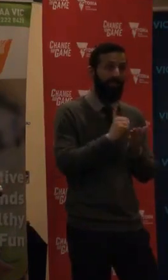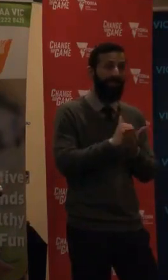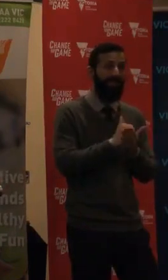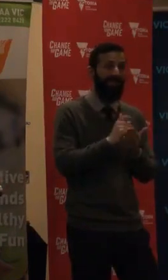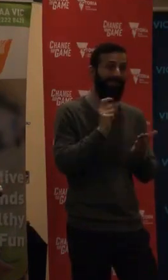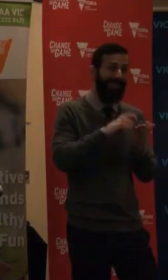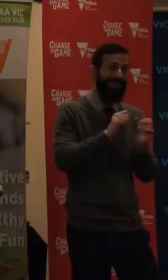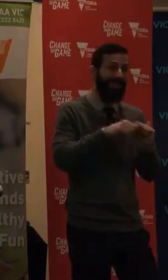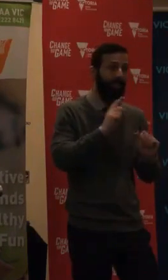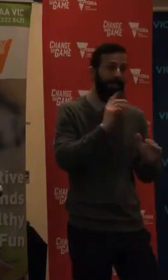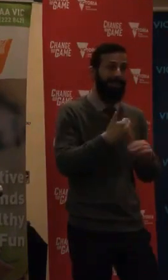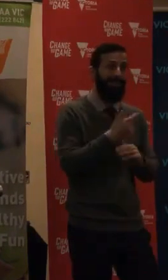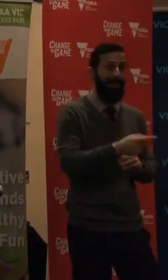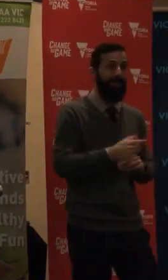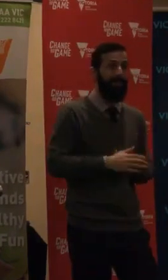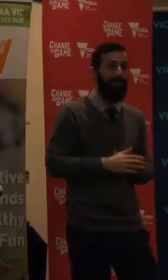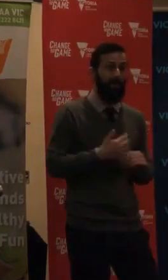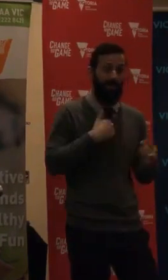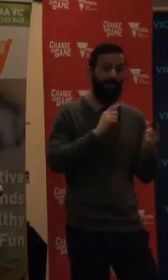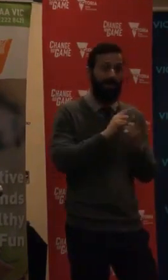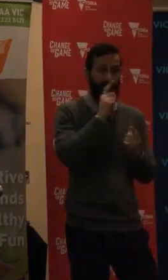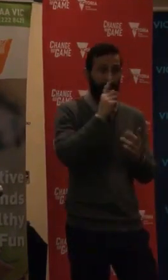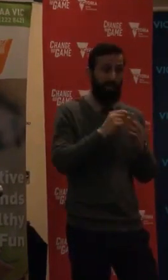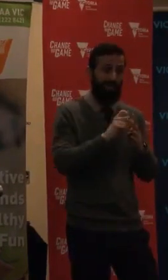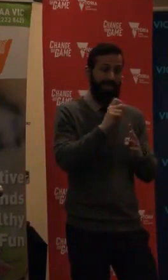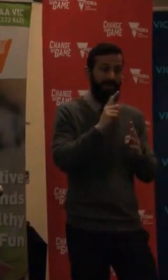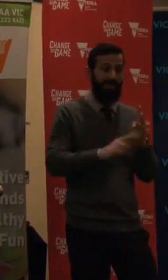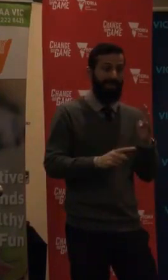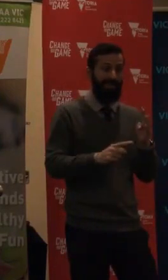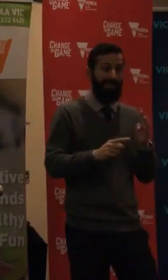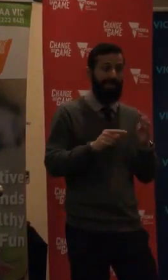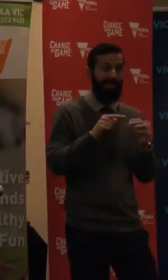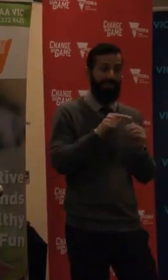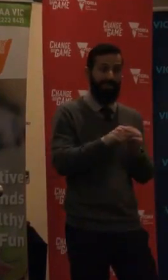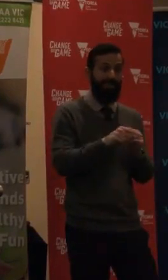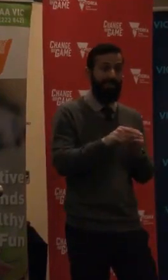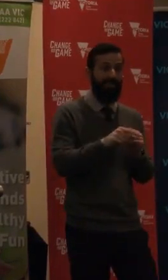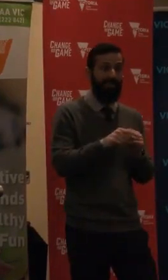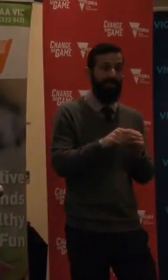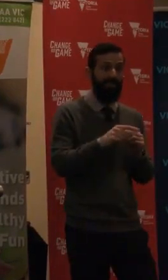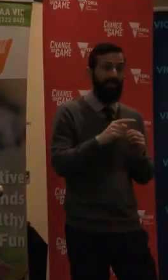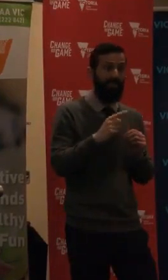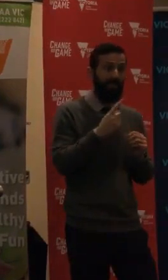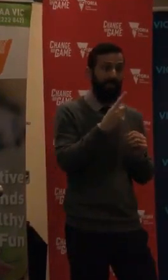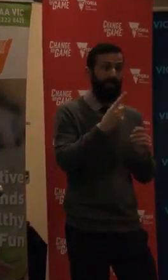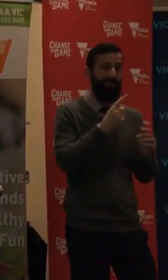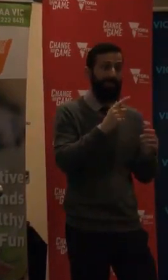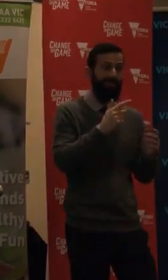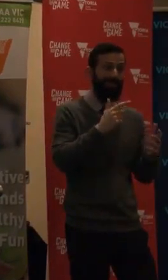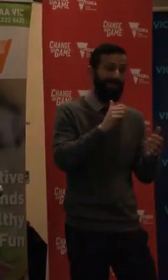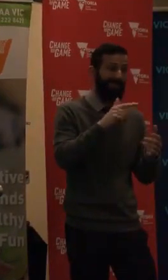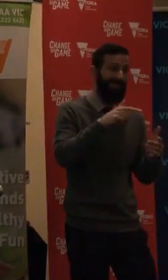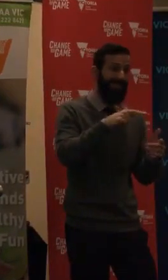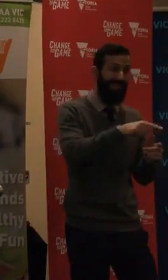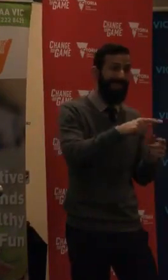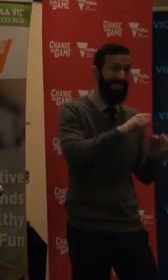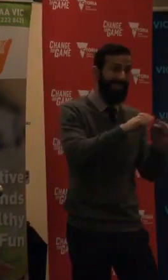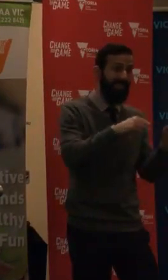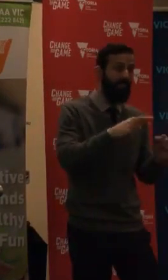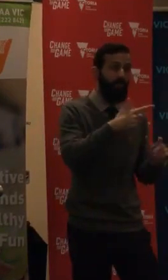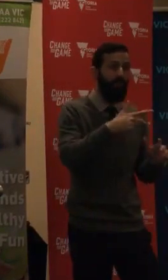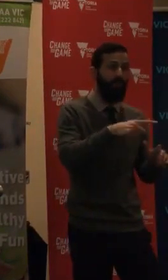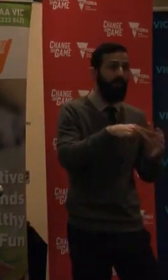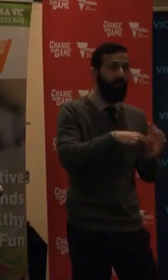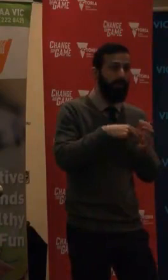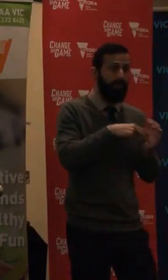system would have given them. I've certainly met people with disability under that who were labouring under that system, who literally languished for 10